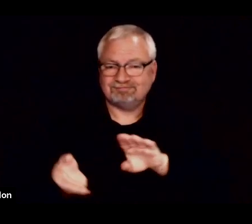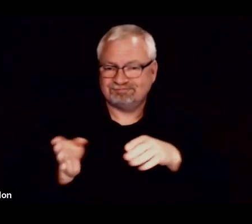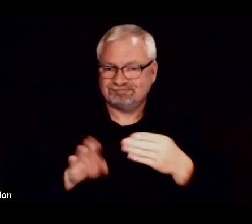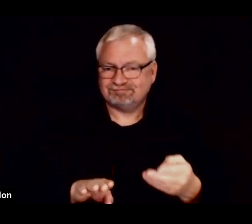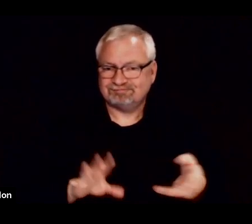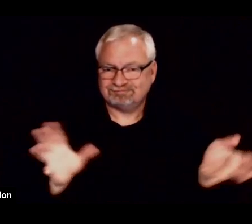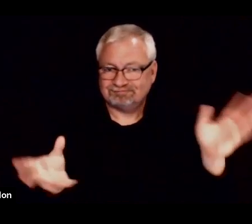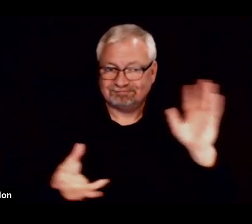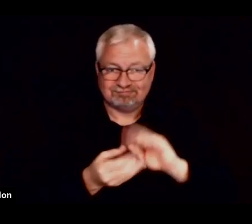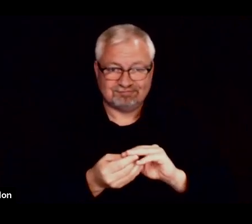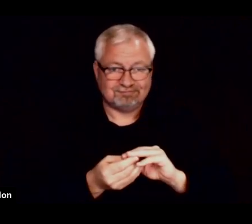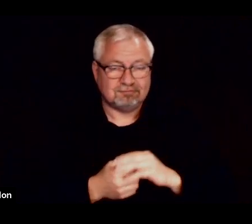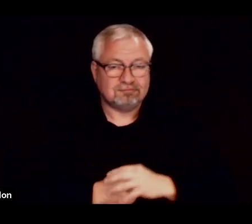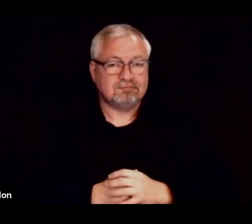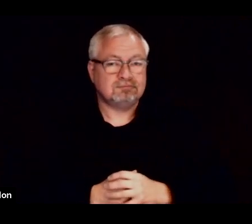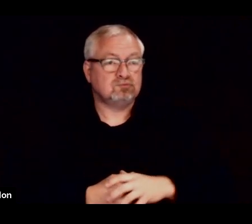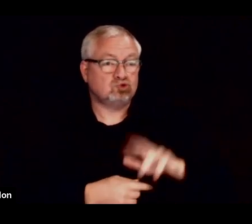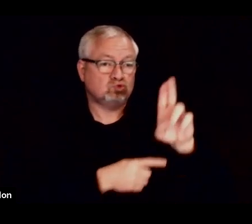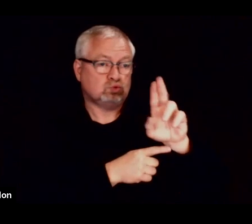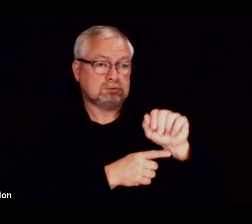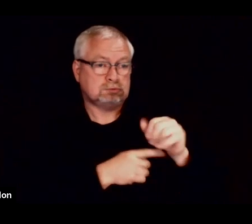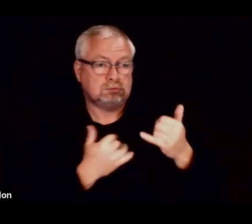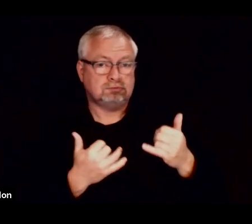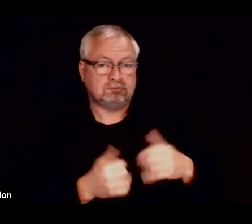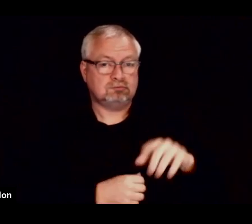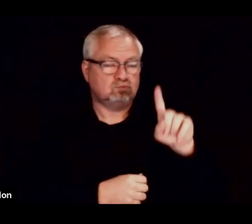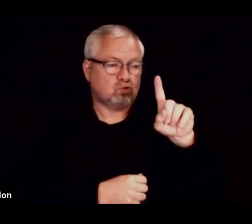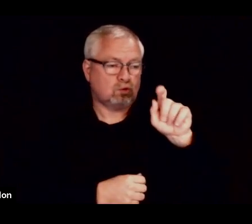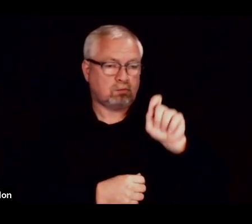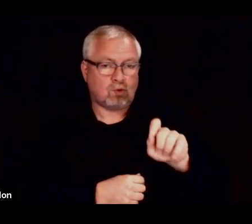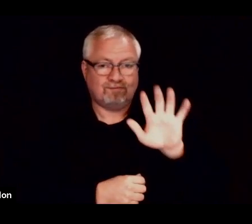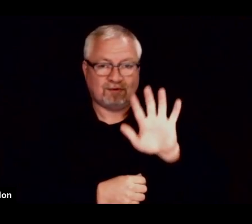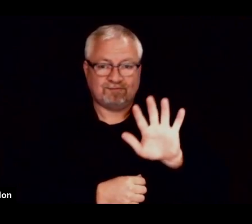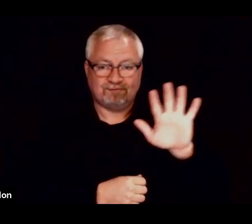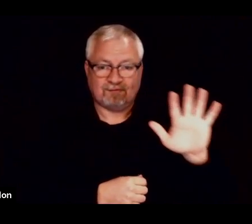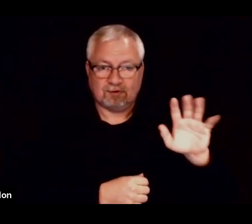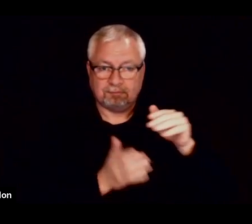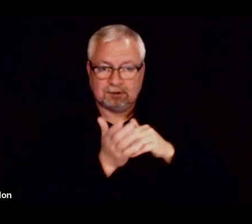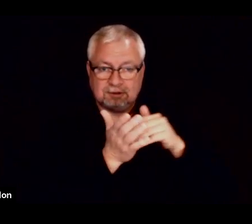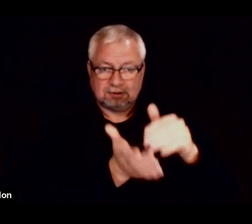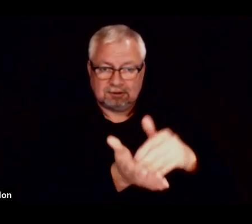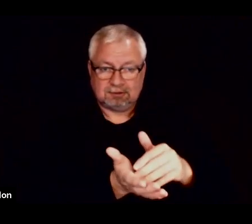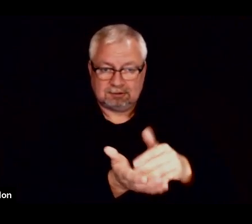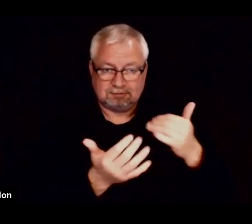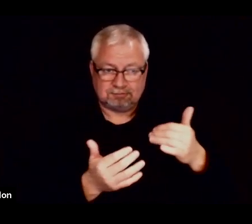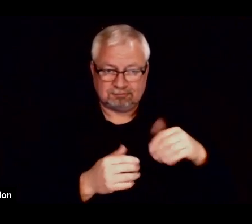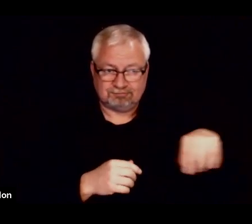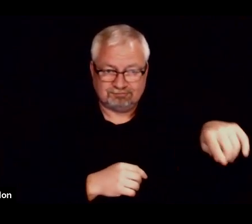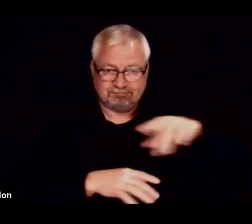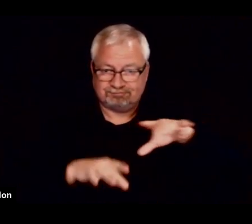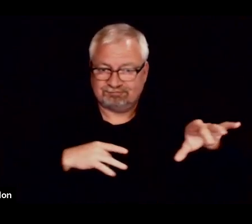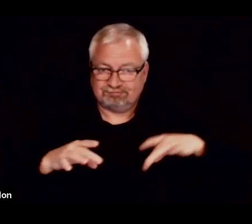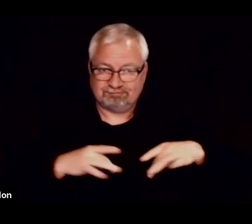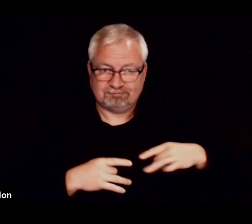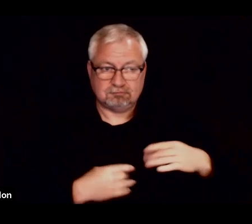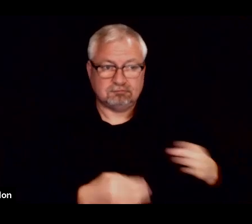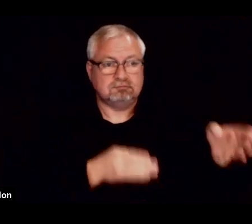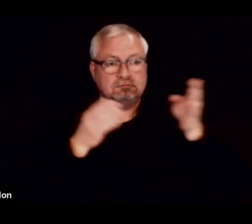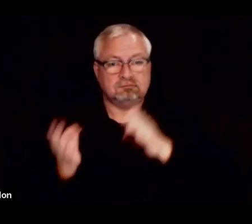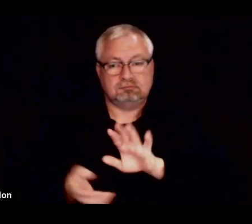country this morning, we reported 1.55 million cases and nearly 93,000 deaths. Here